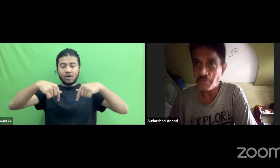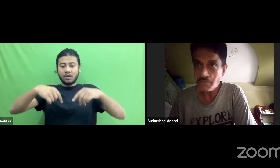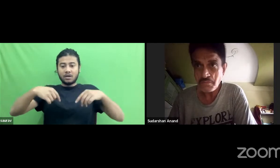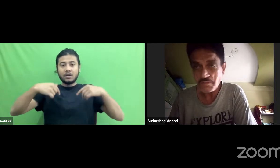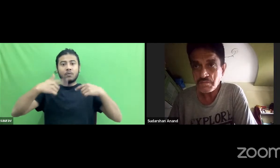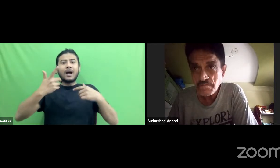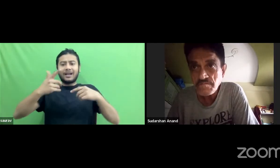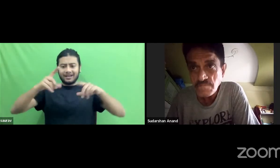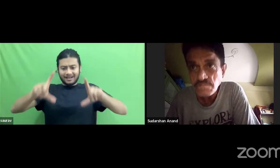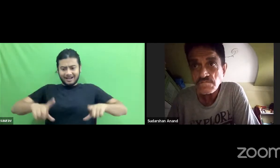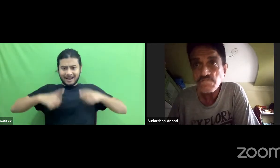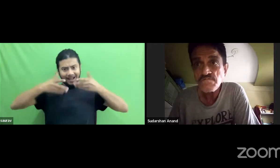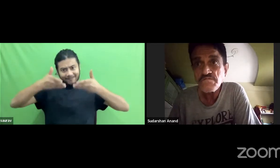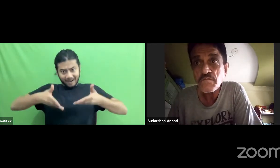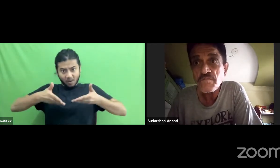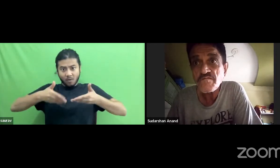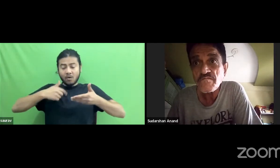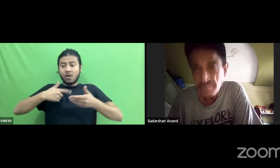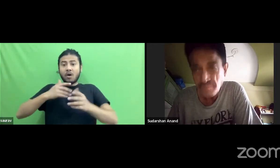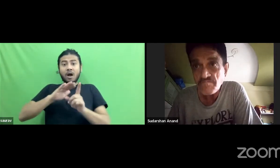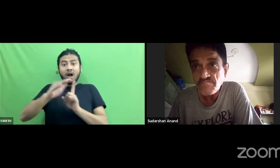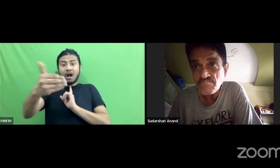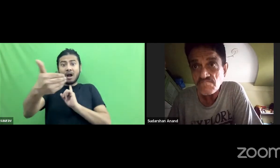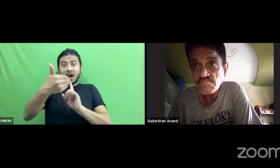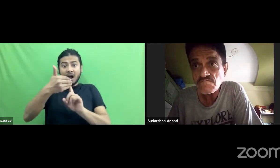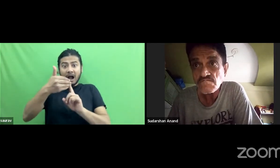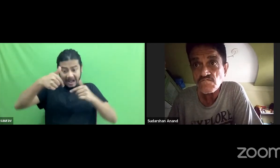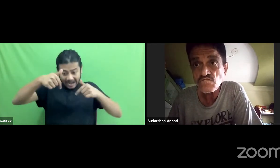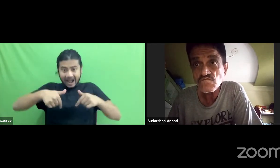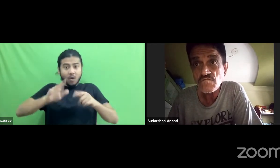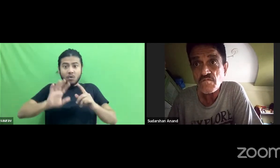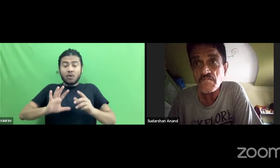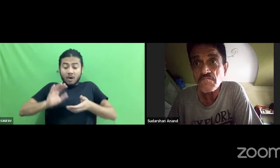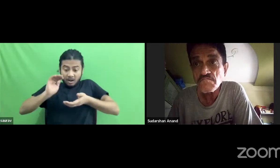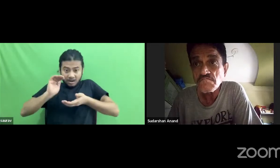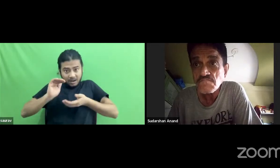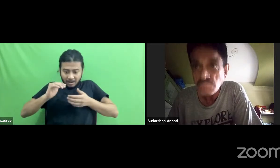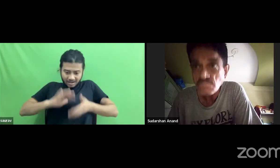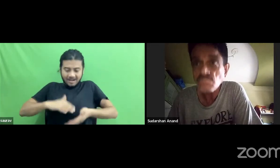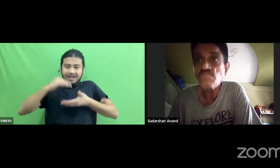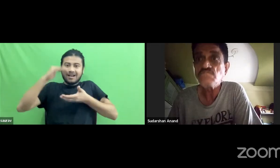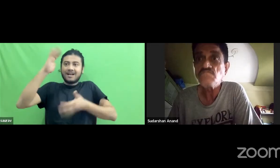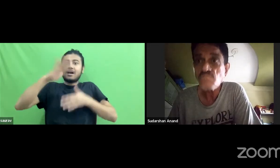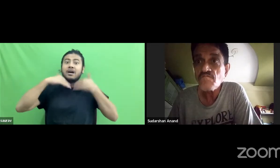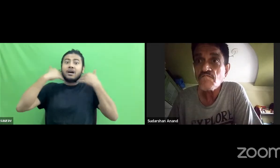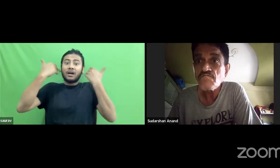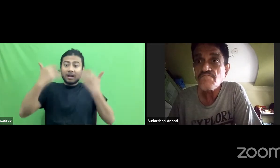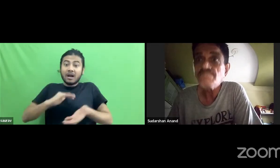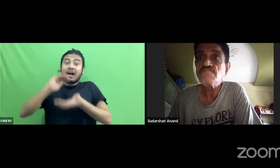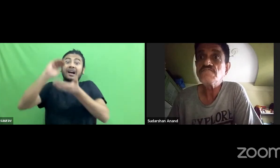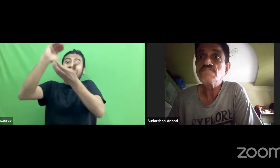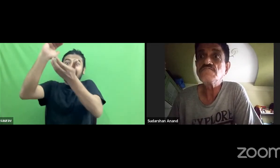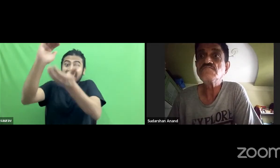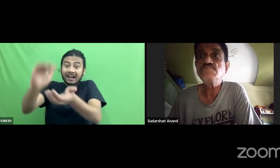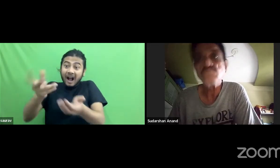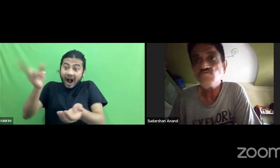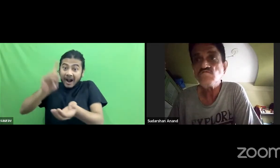birth, which we have not seen. So if a small child is dying, and what they would have done. So it is all our karmas